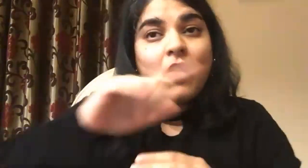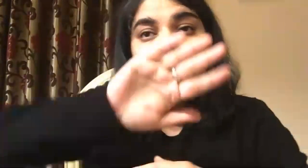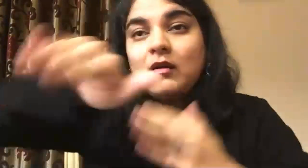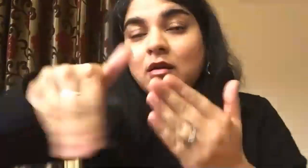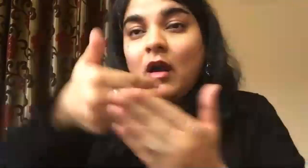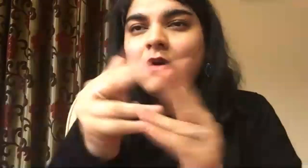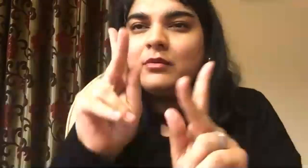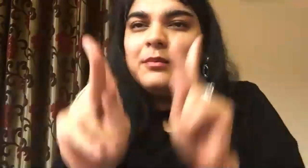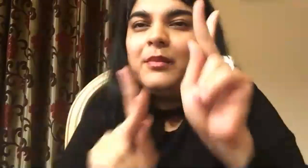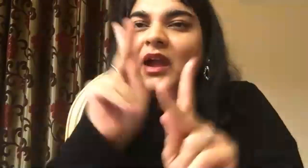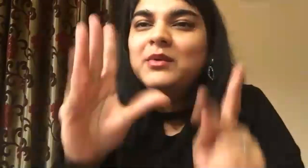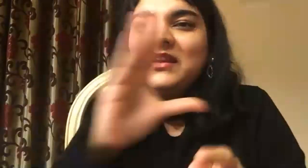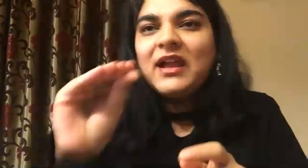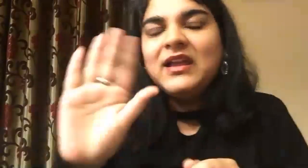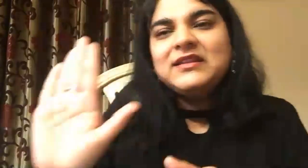Alert. Kathy has left the meeting.